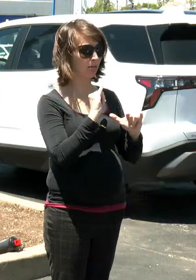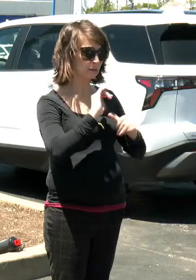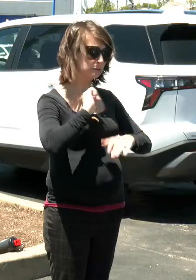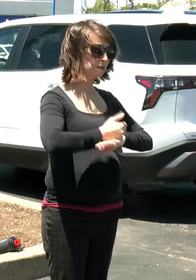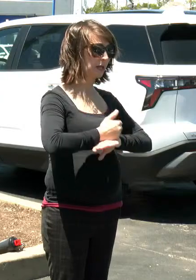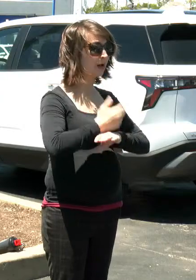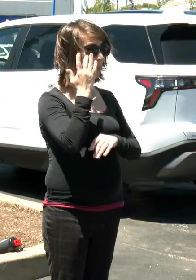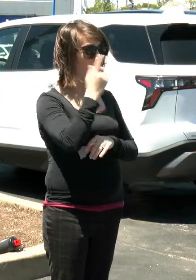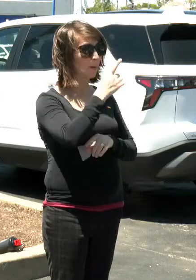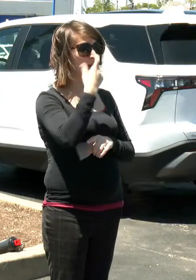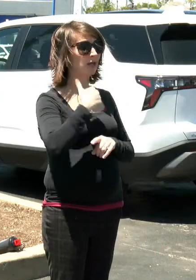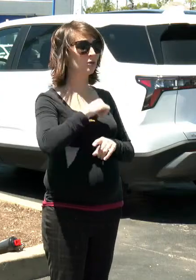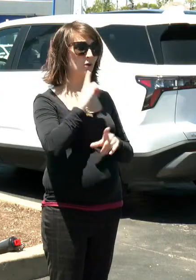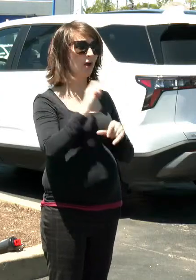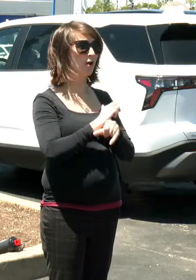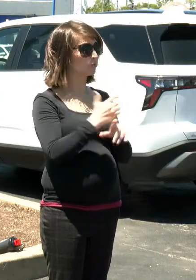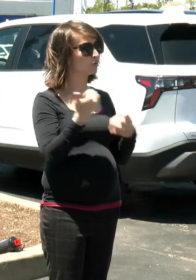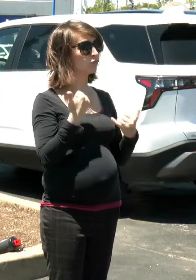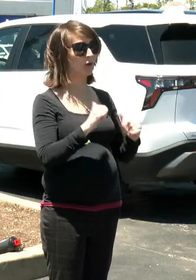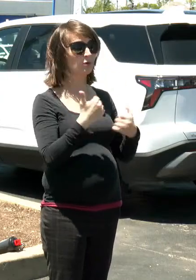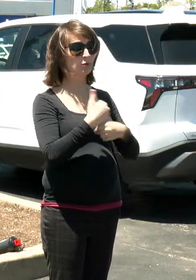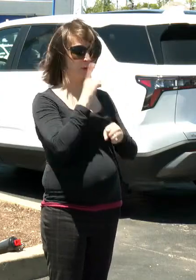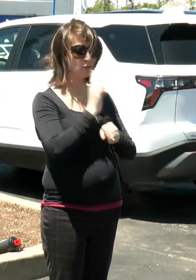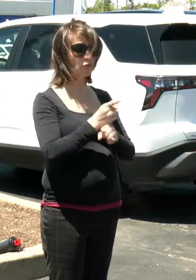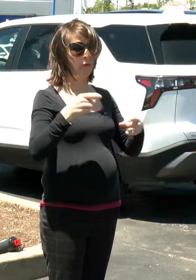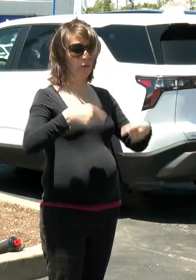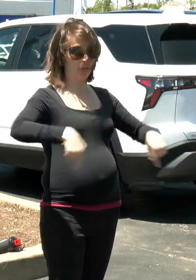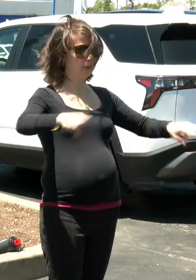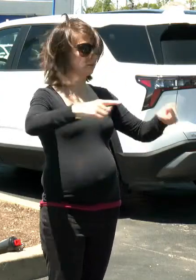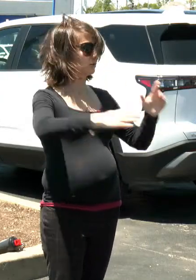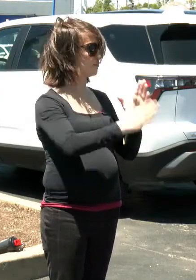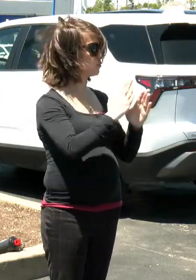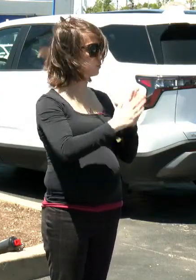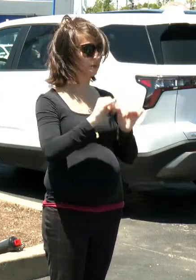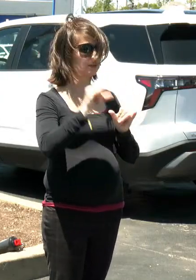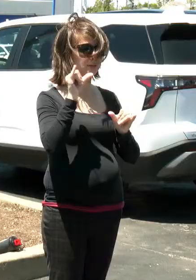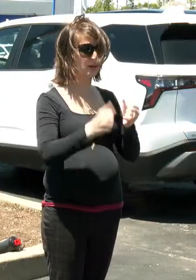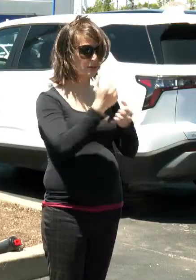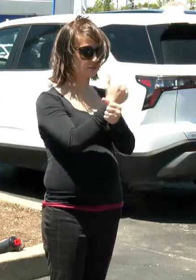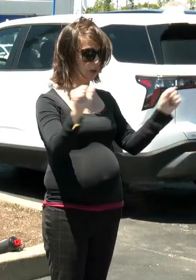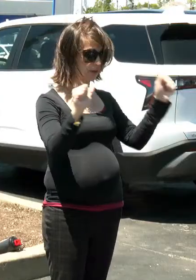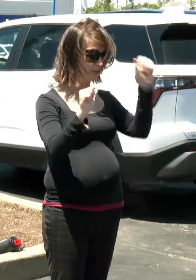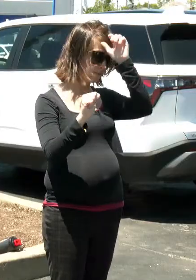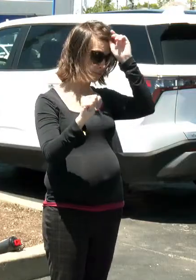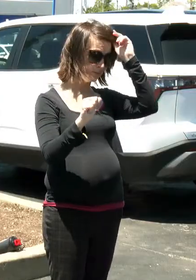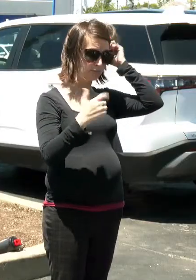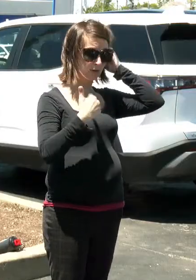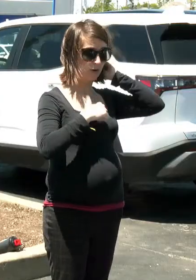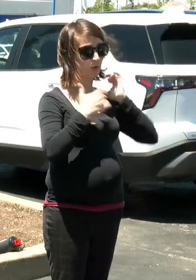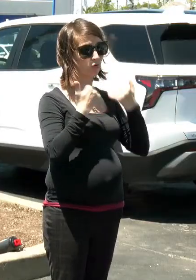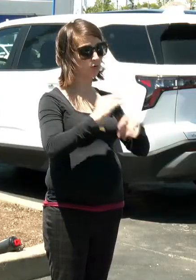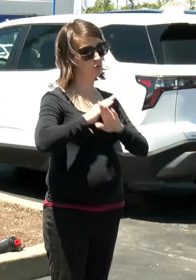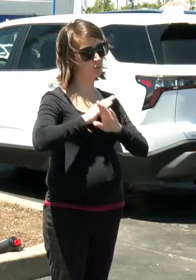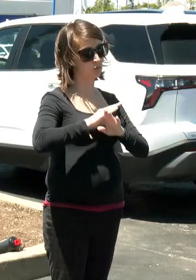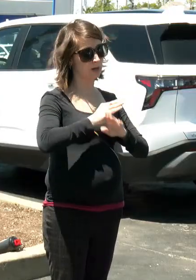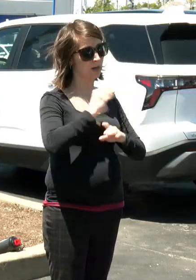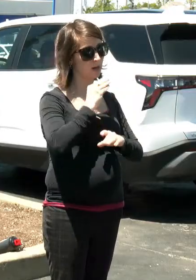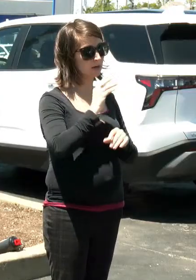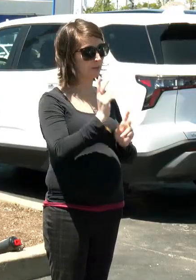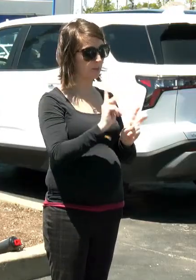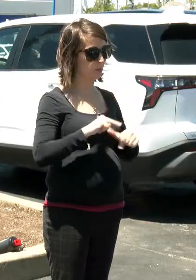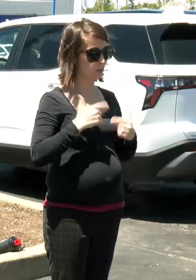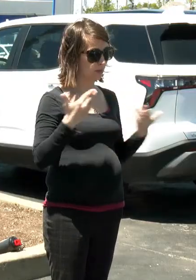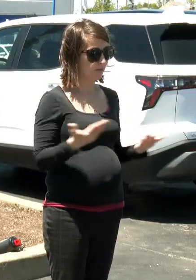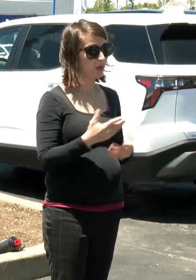are really, really trying to ensure that this community remains safe and that we're protecting residents and business owners from